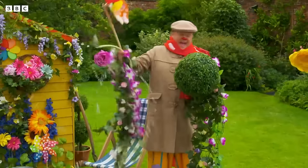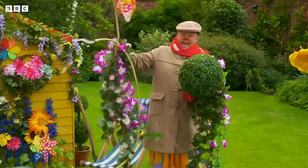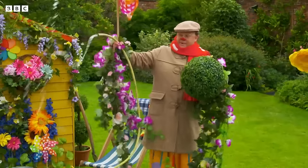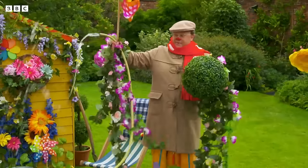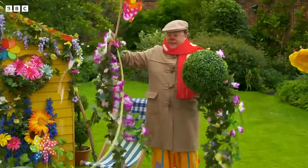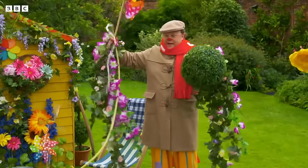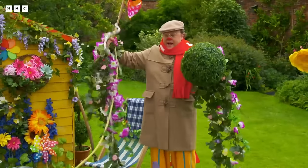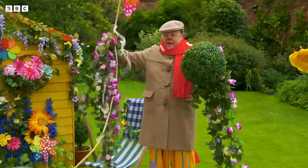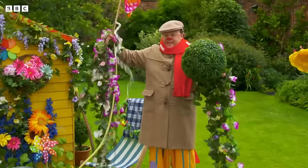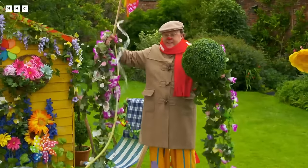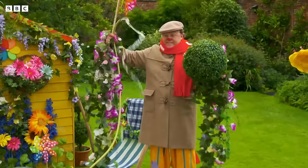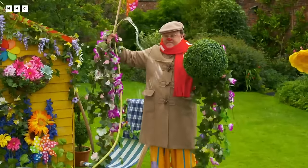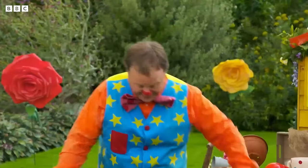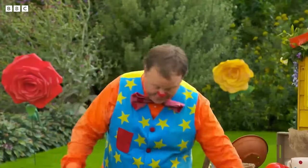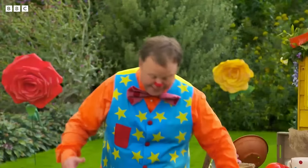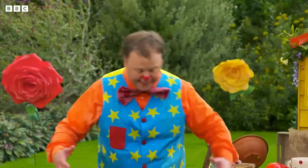Hey, what's going on?